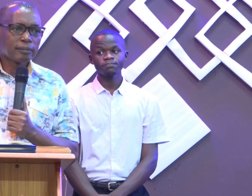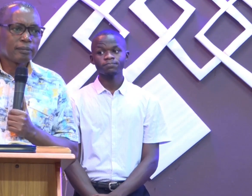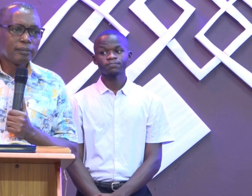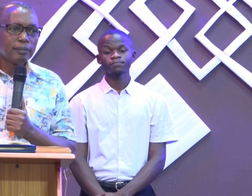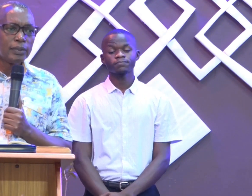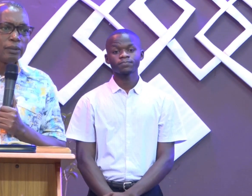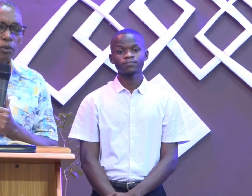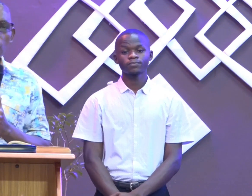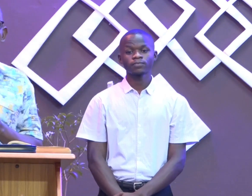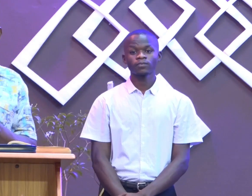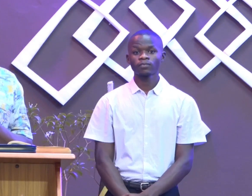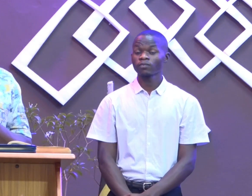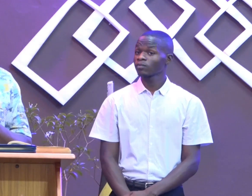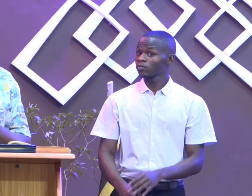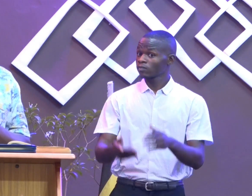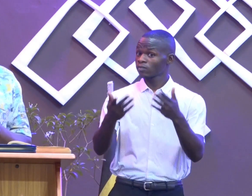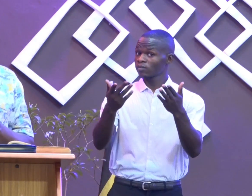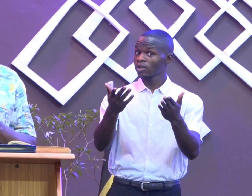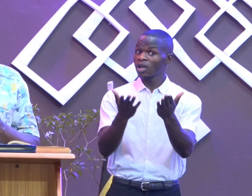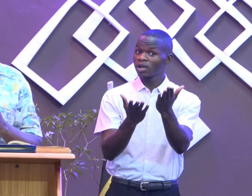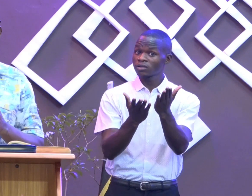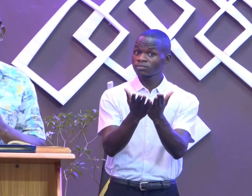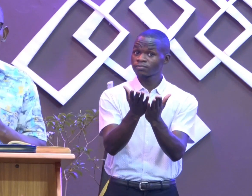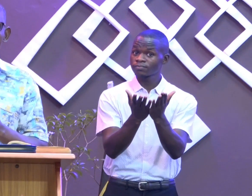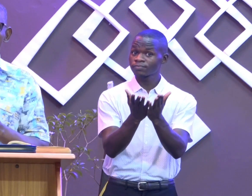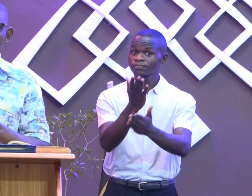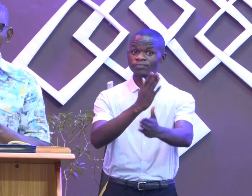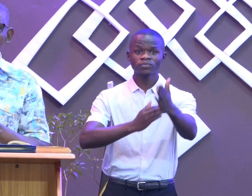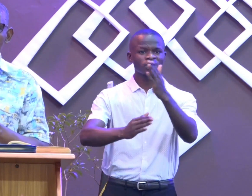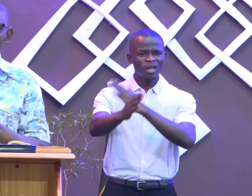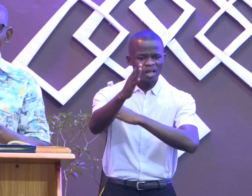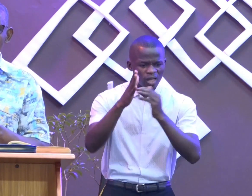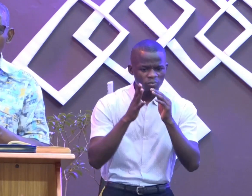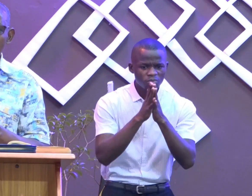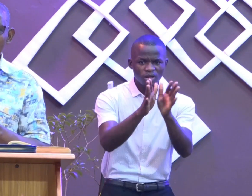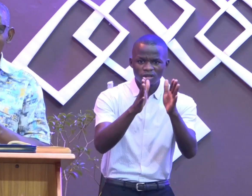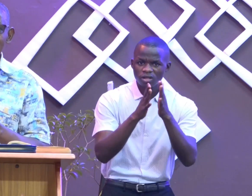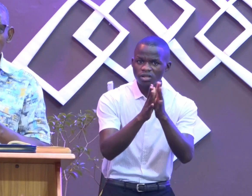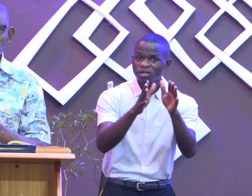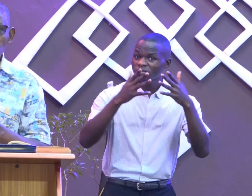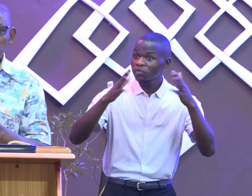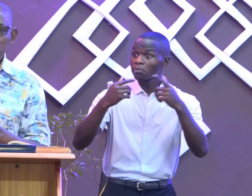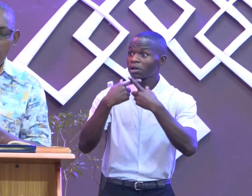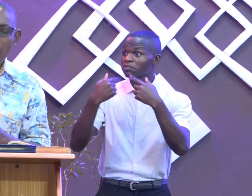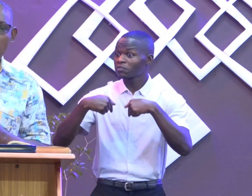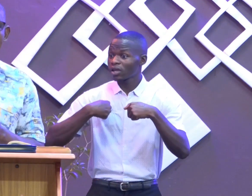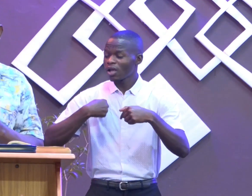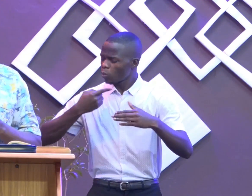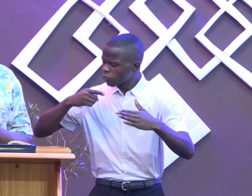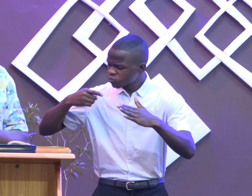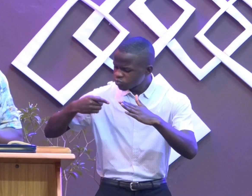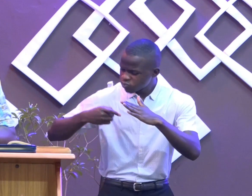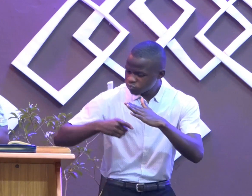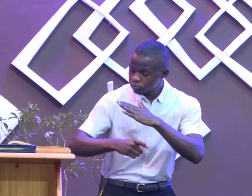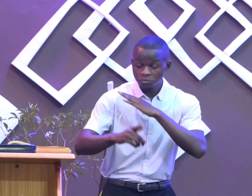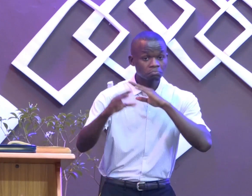in understanding it. Mudu wa katonda chitu nyonyoranga na ingo sanga tubadete tunaba chitualanga. The